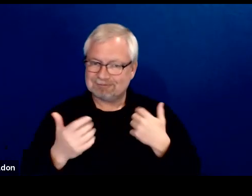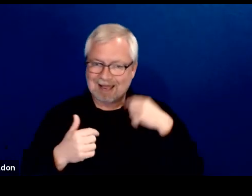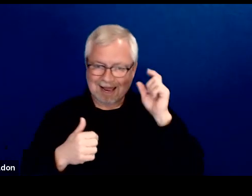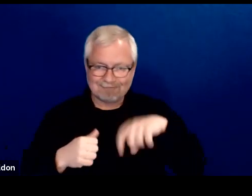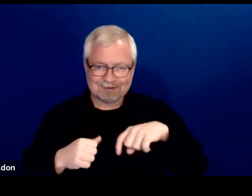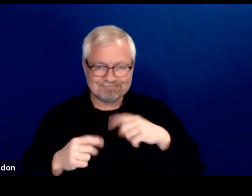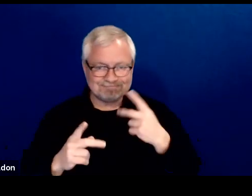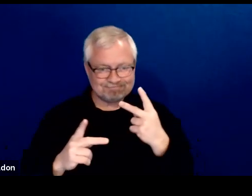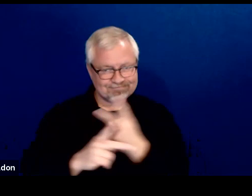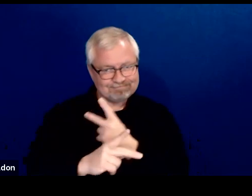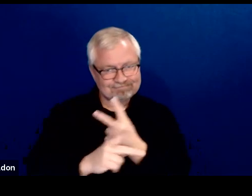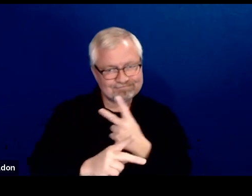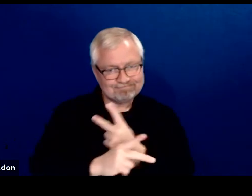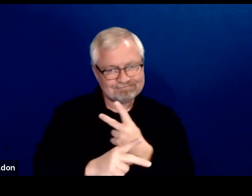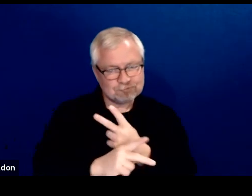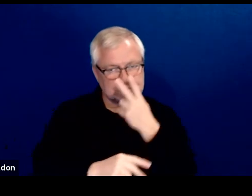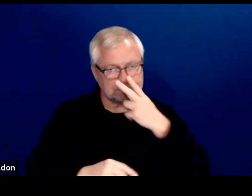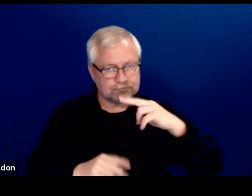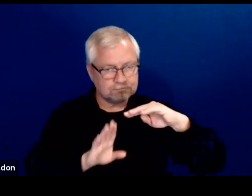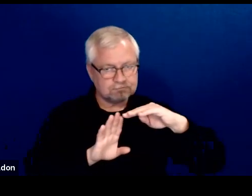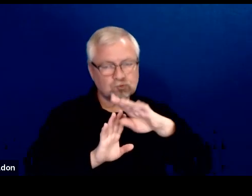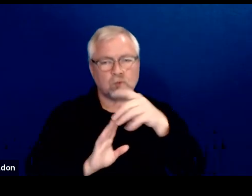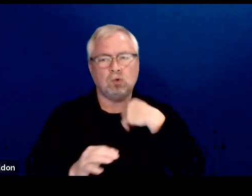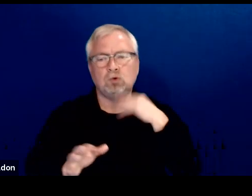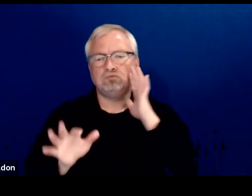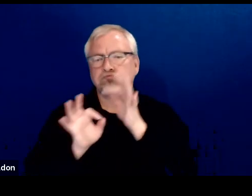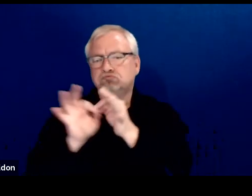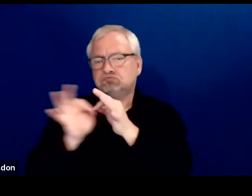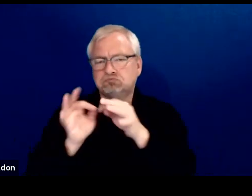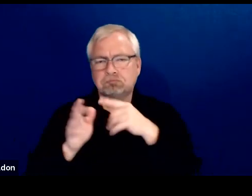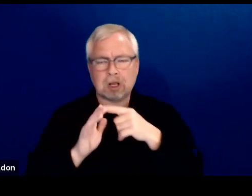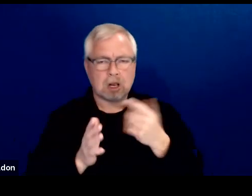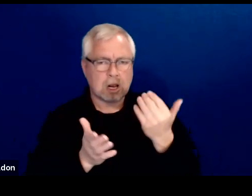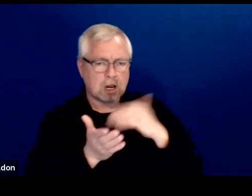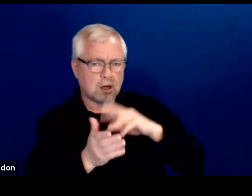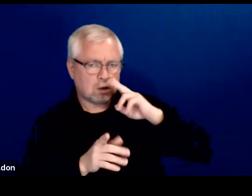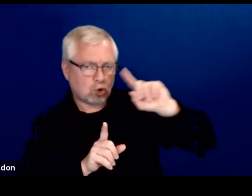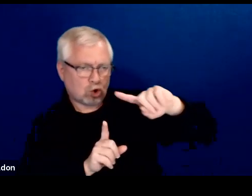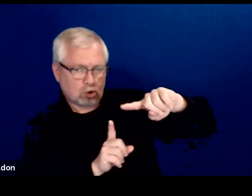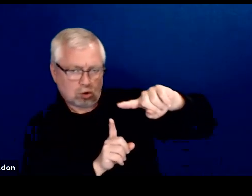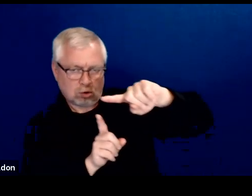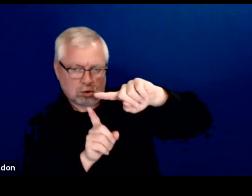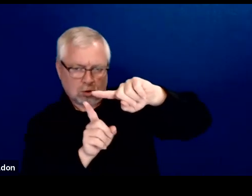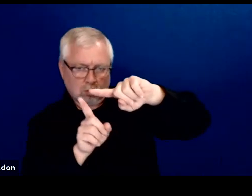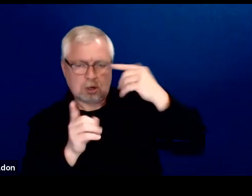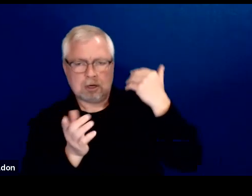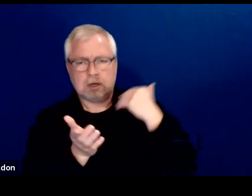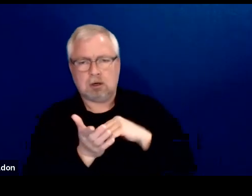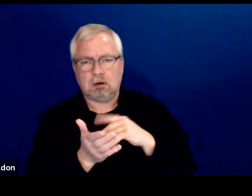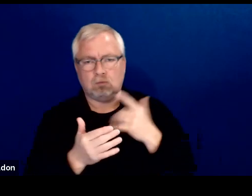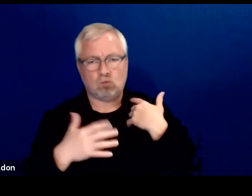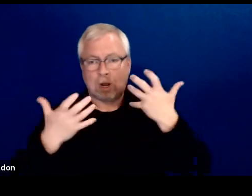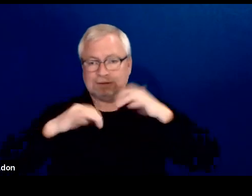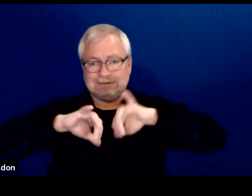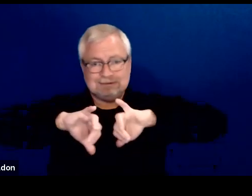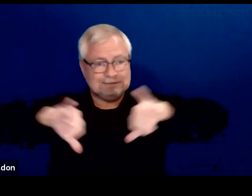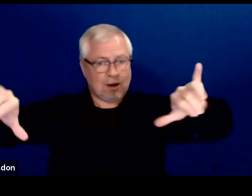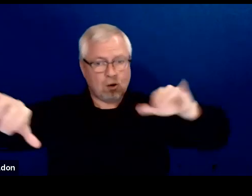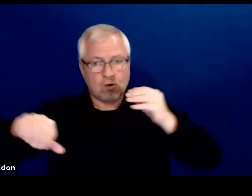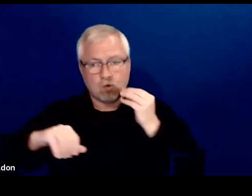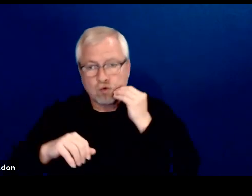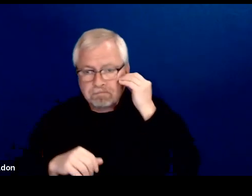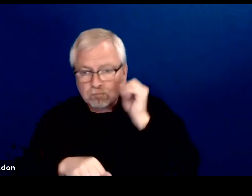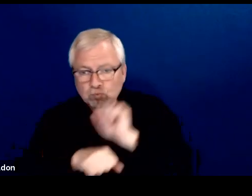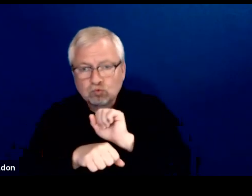confidence interval of where we're at to show why we're thinking that. Staying home has worked by helping slow the spread. So this